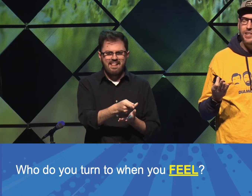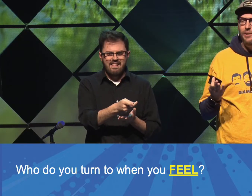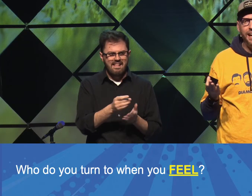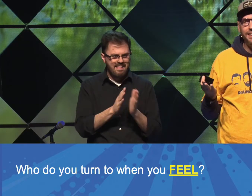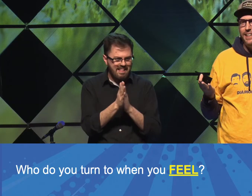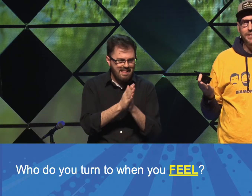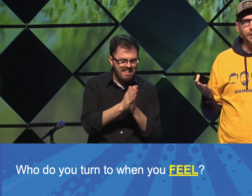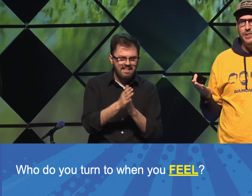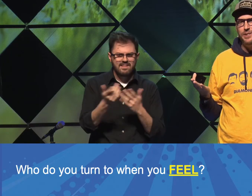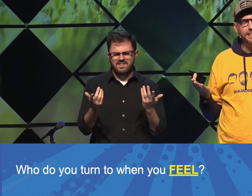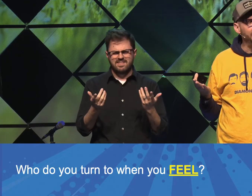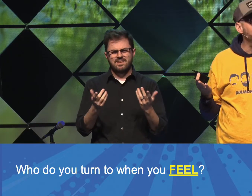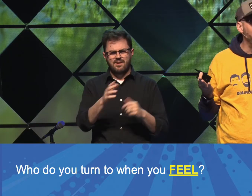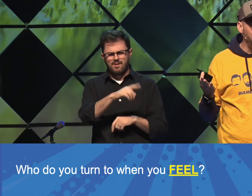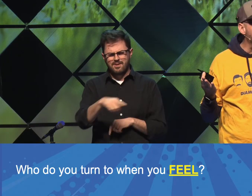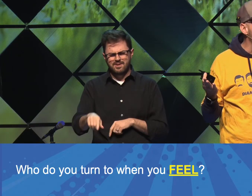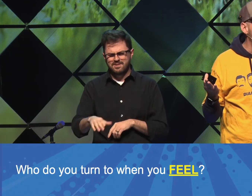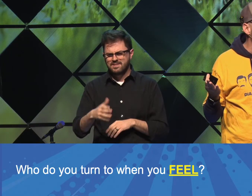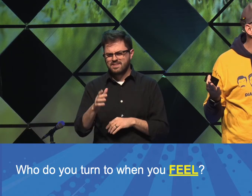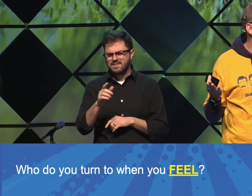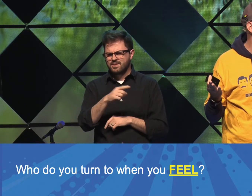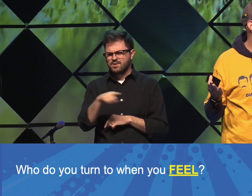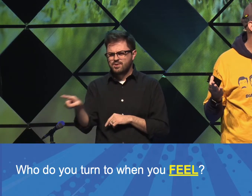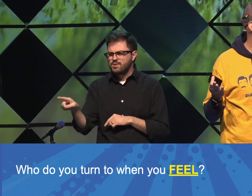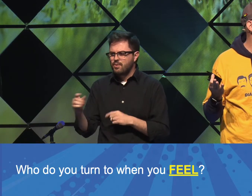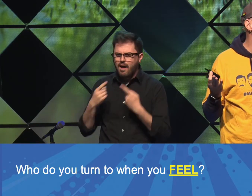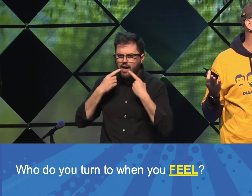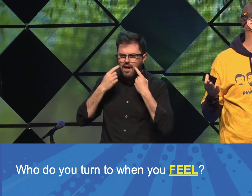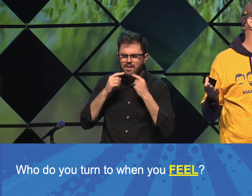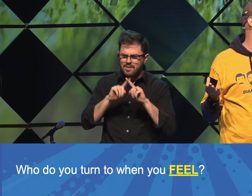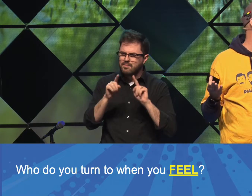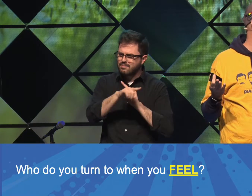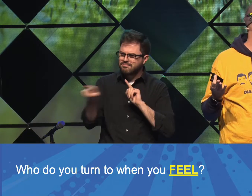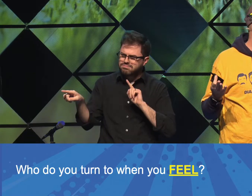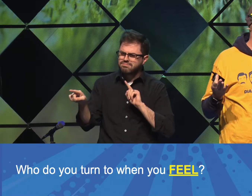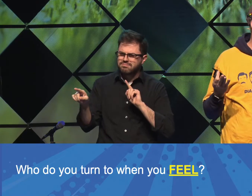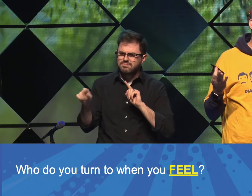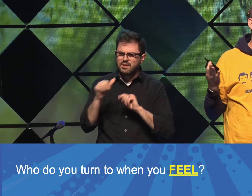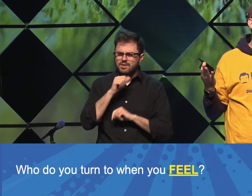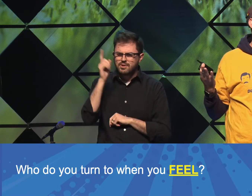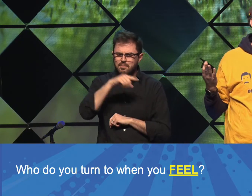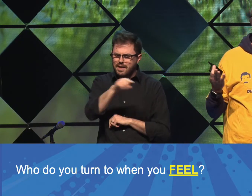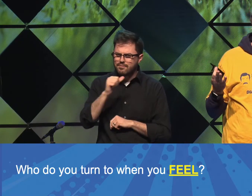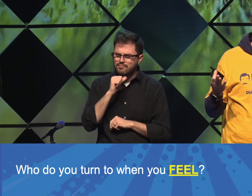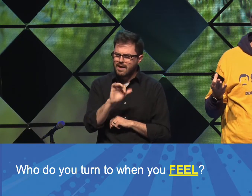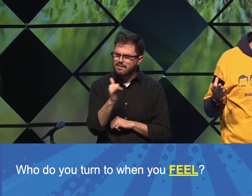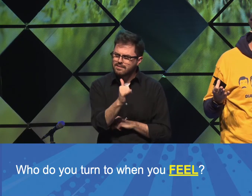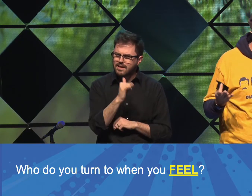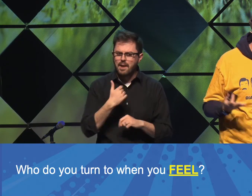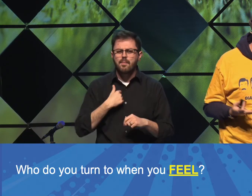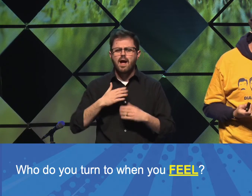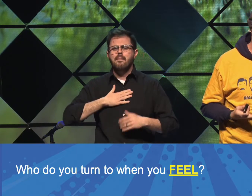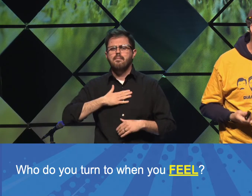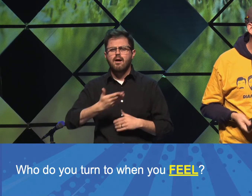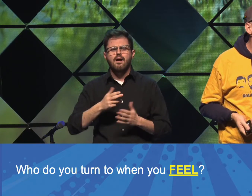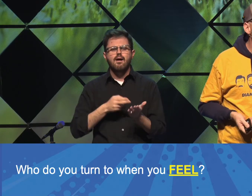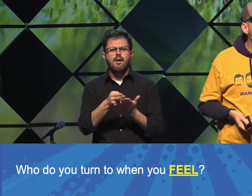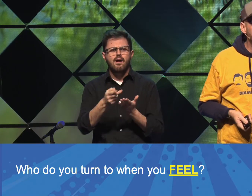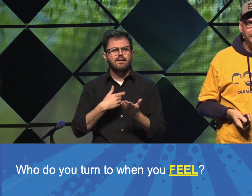Oh, don't act like you don't do this in your line of work. Give me a break. I'm just honest enough to say it out